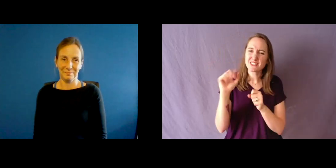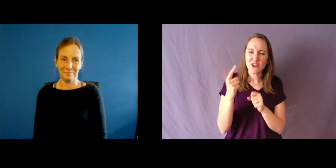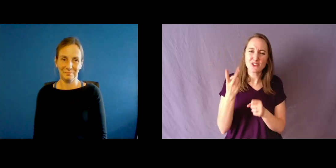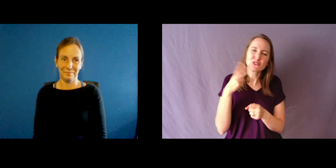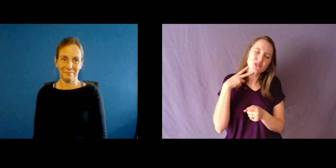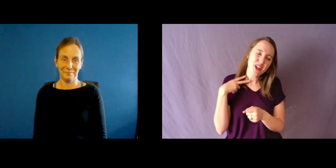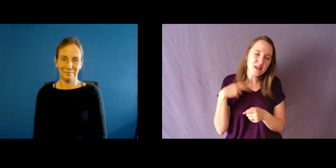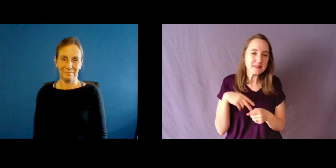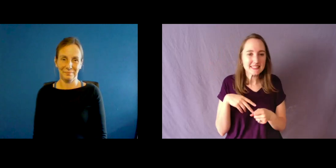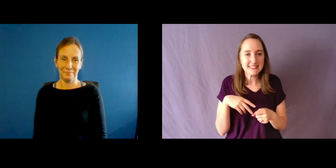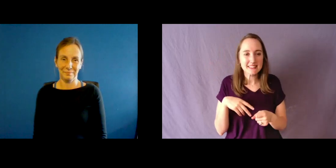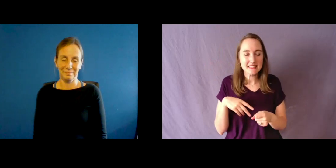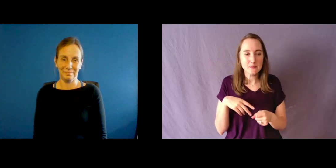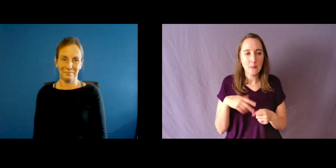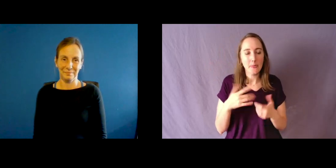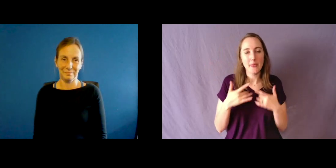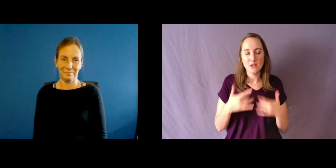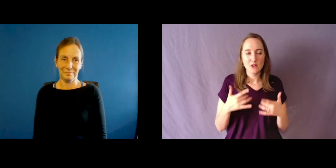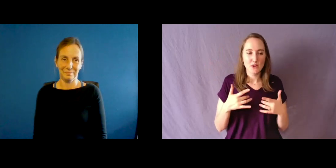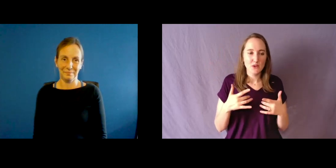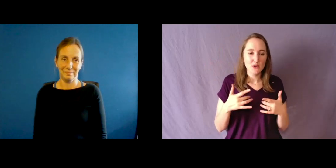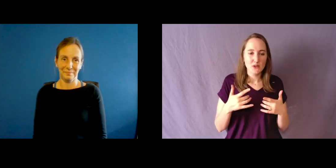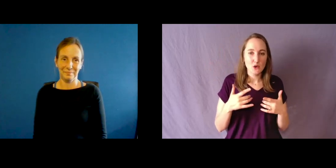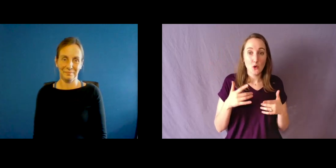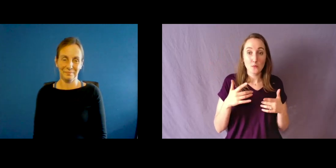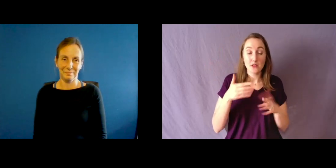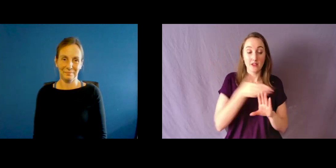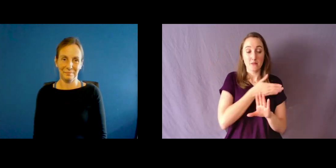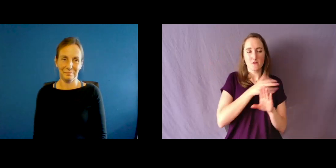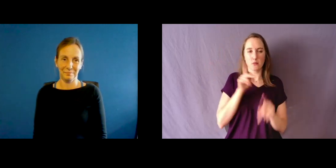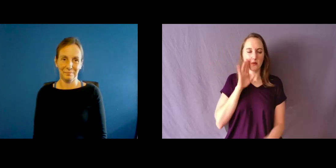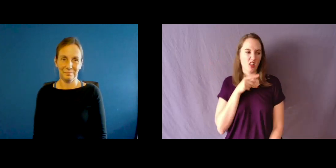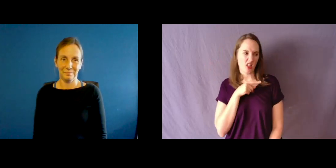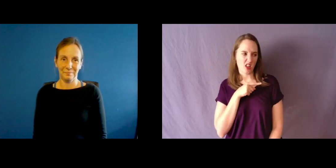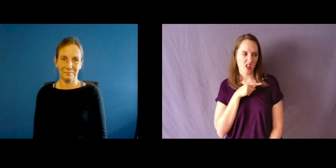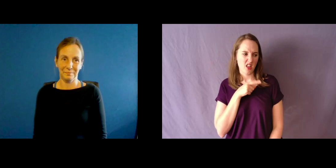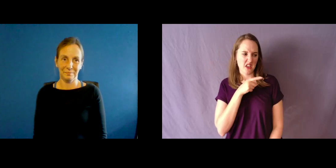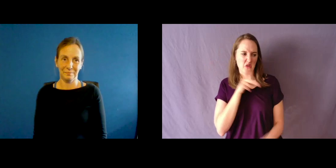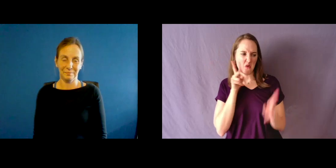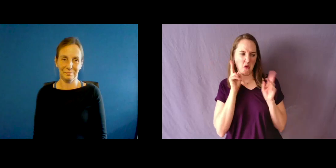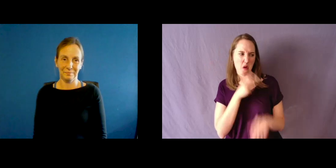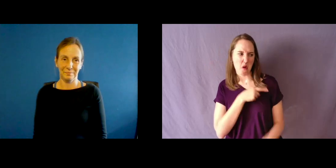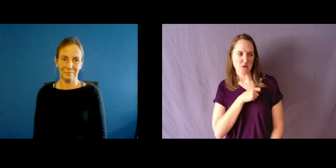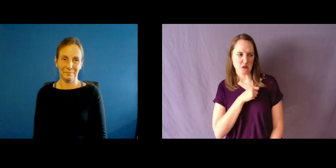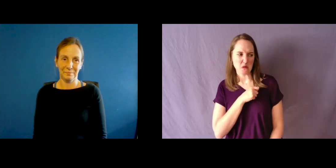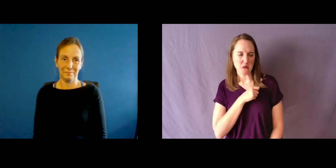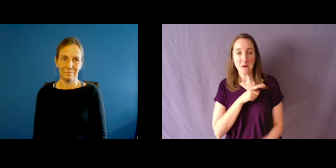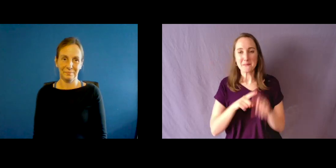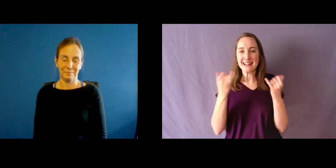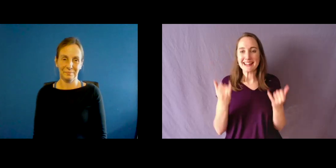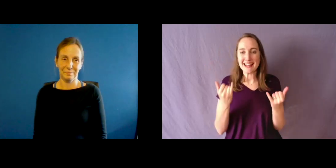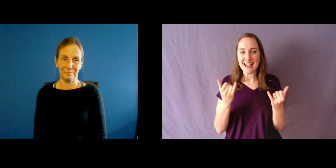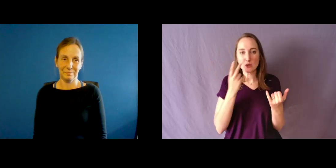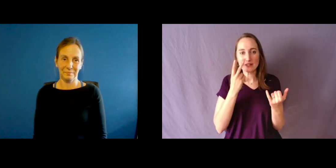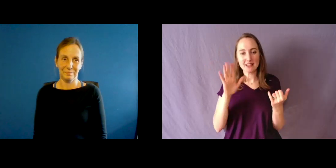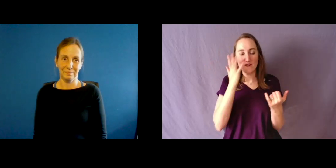two white stripes, normally I would get glares of kind of like, oh, they crossed his ears. But now it's kind of, you see the faces